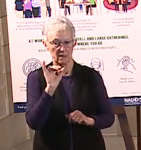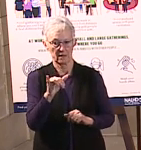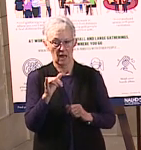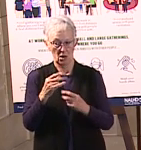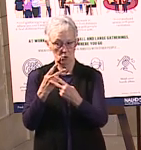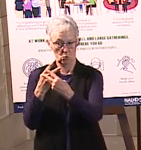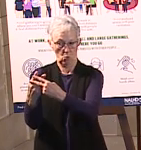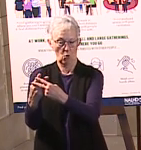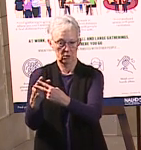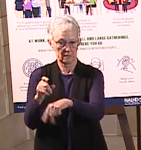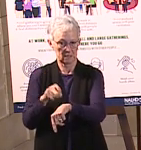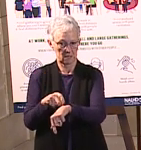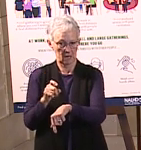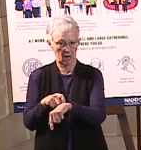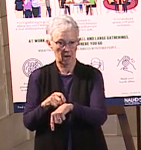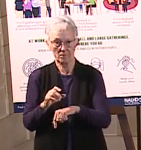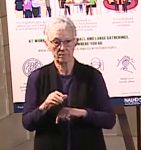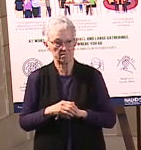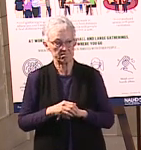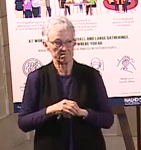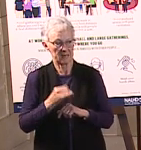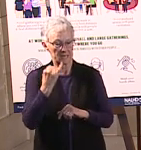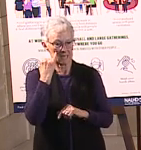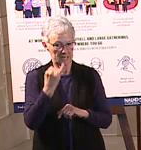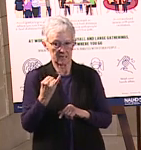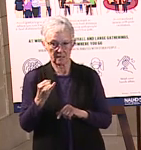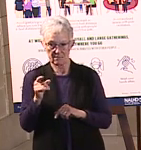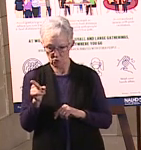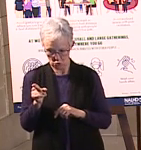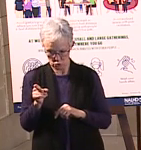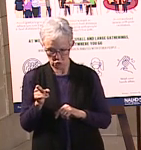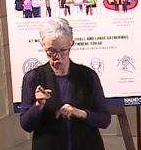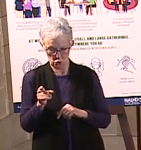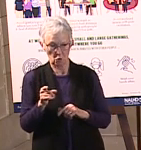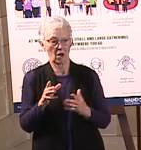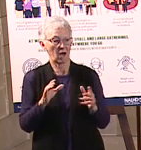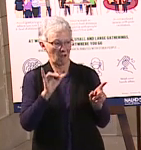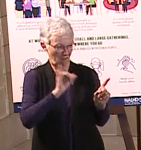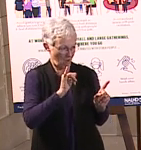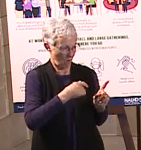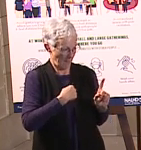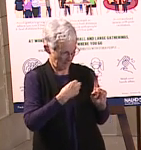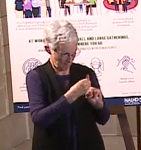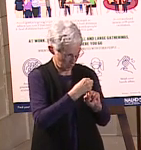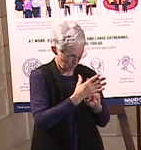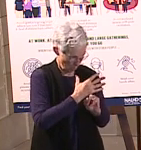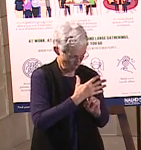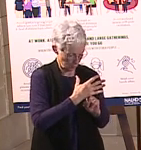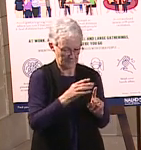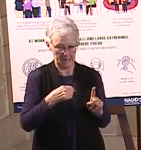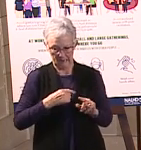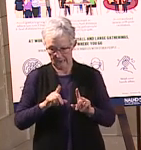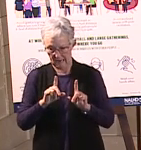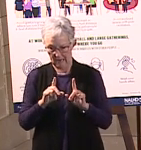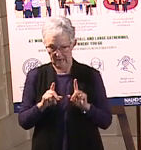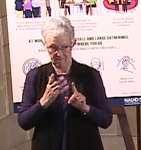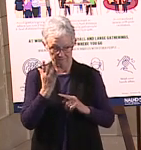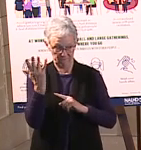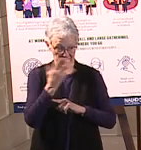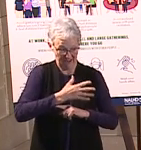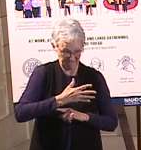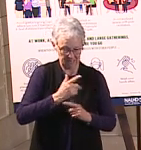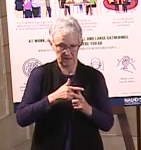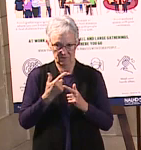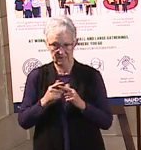quarantine period by, if you test after 5 days and you test negative, then you can leave